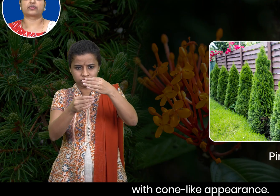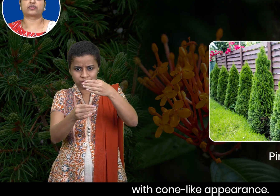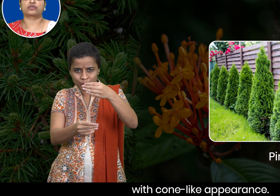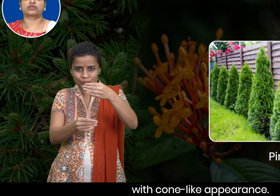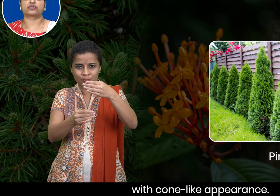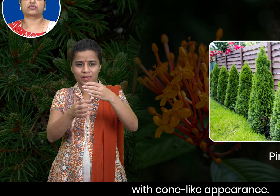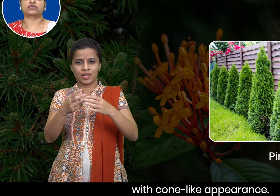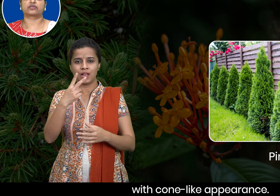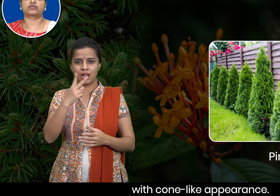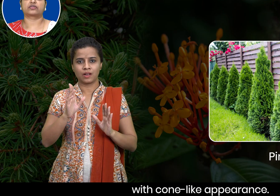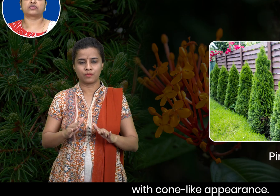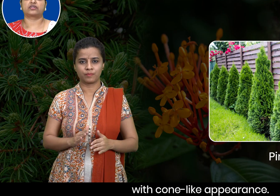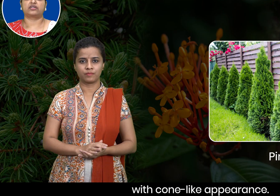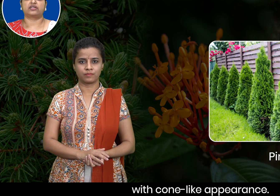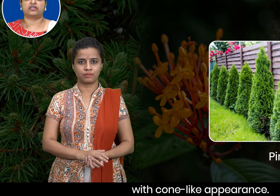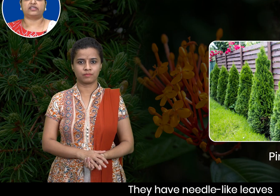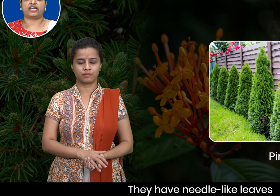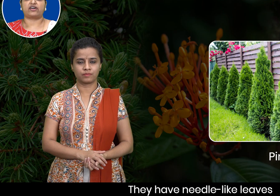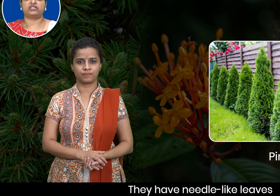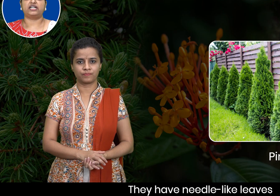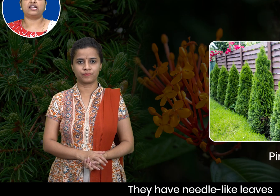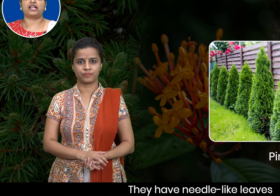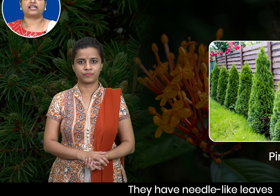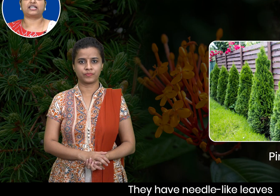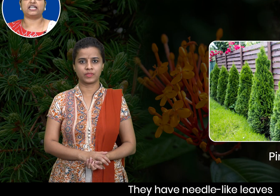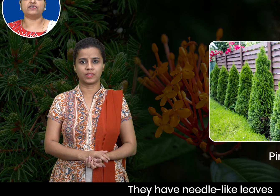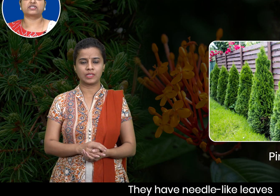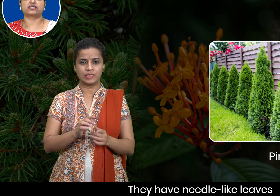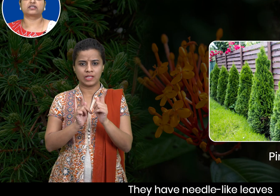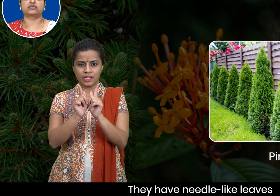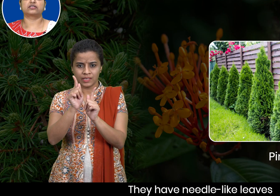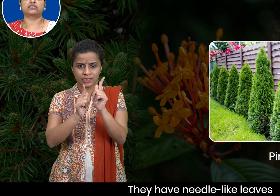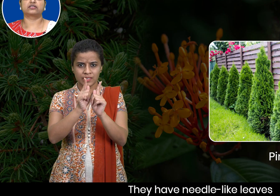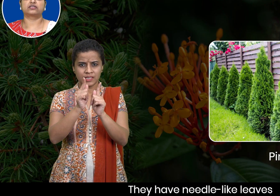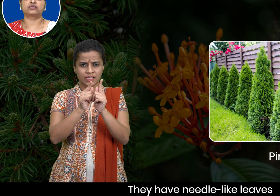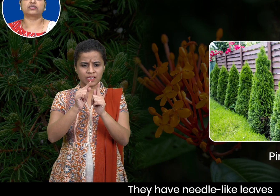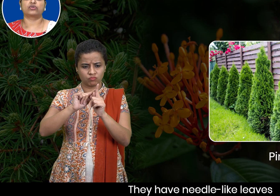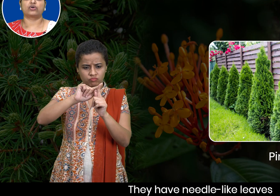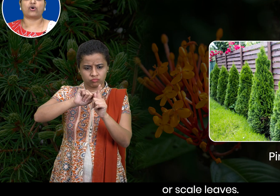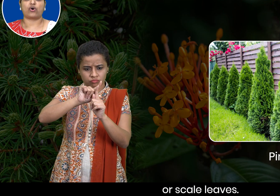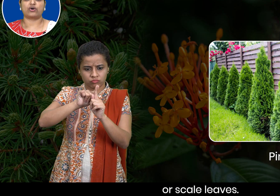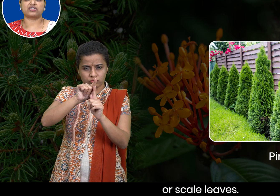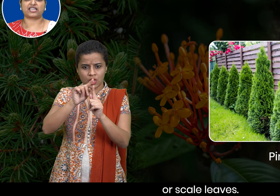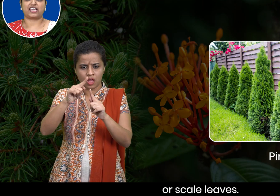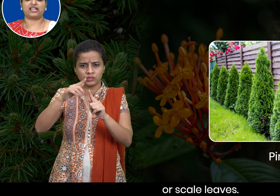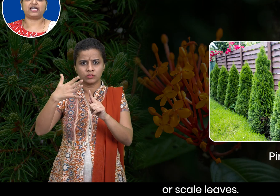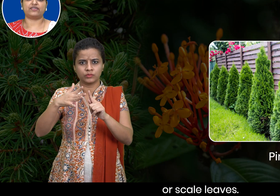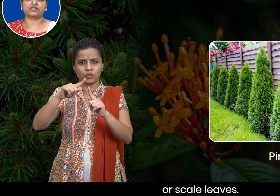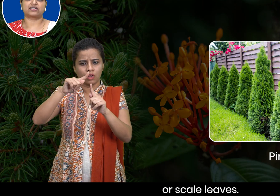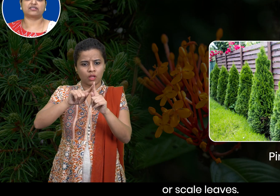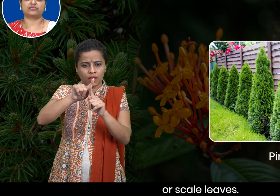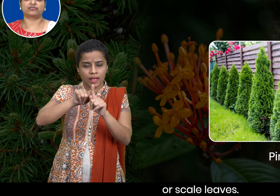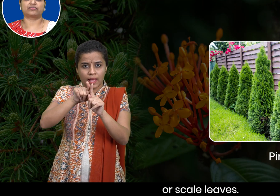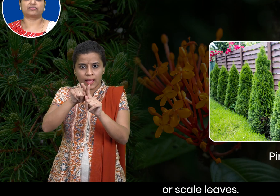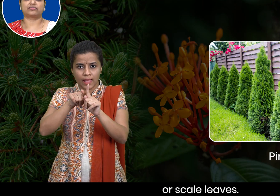They have needle-like leaves or scale